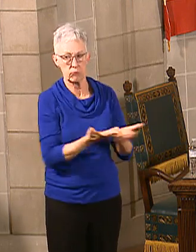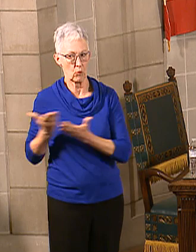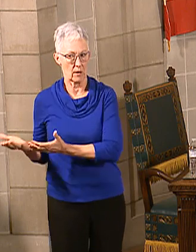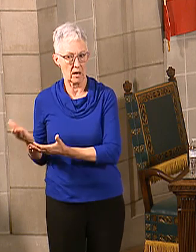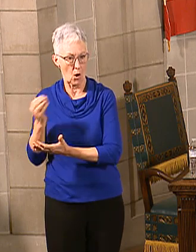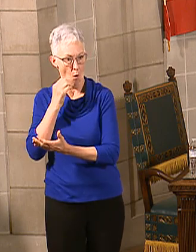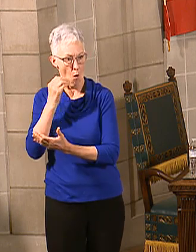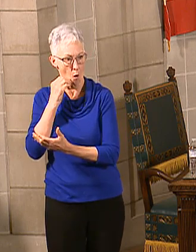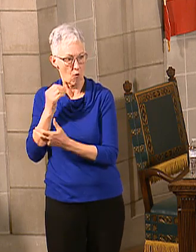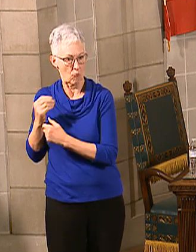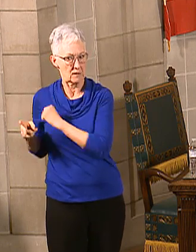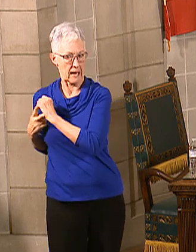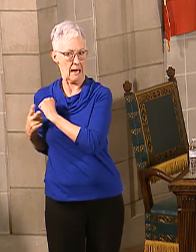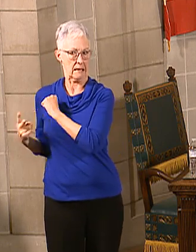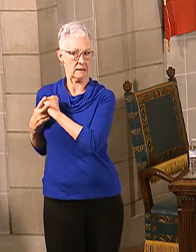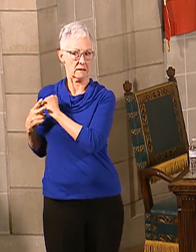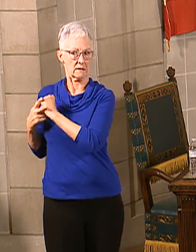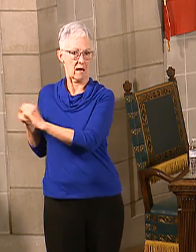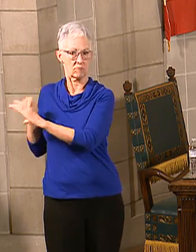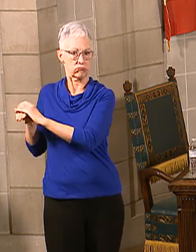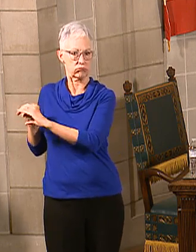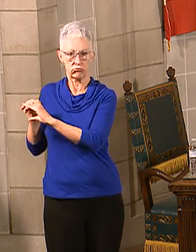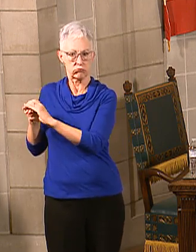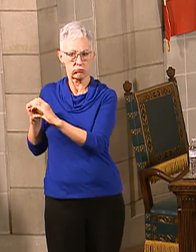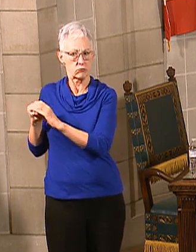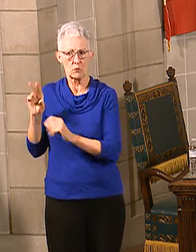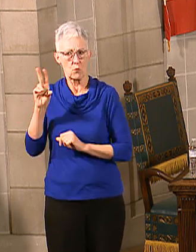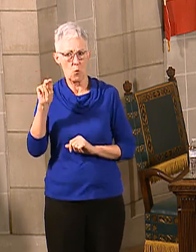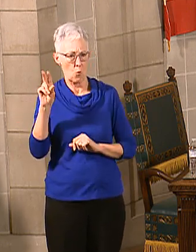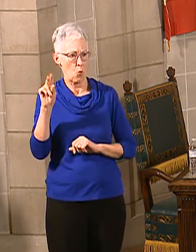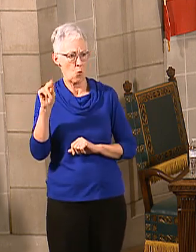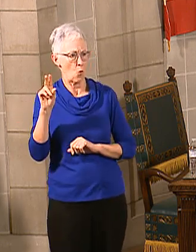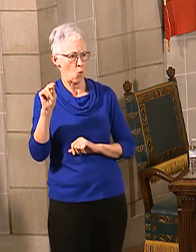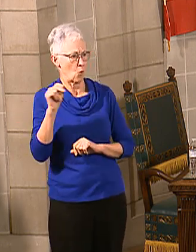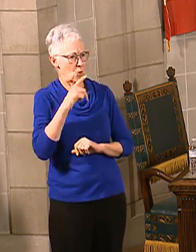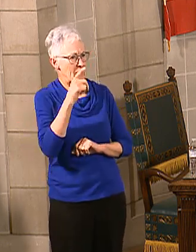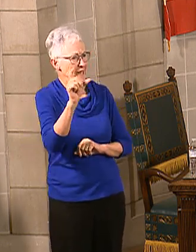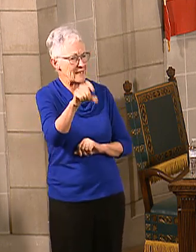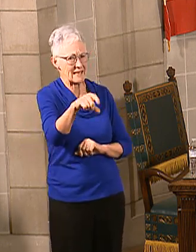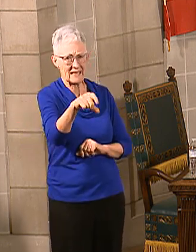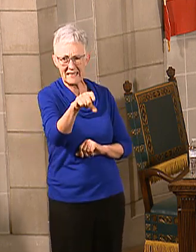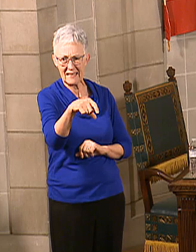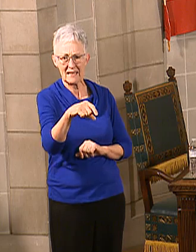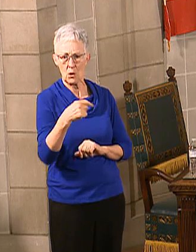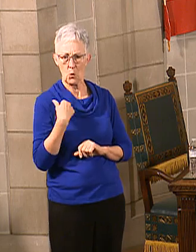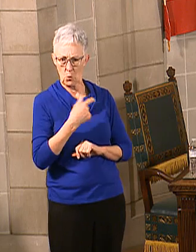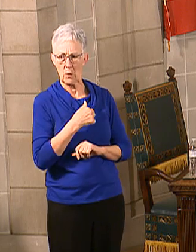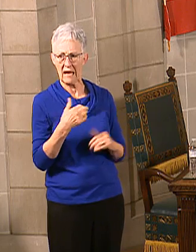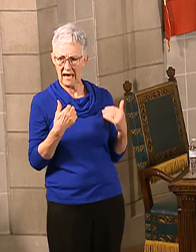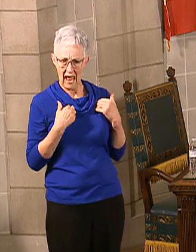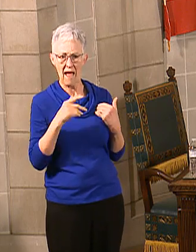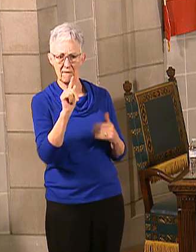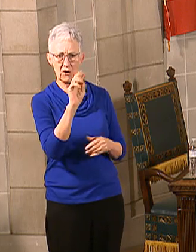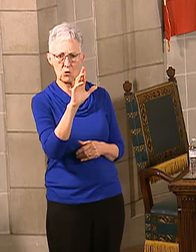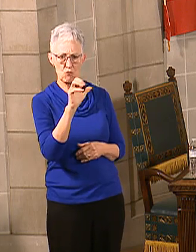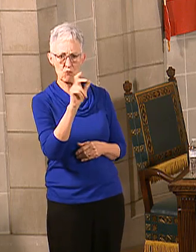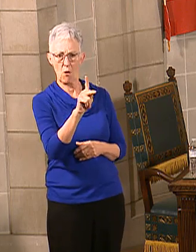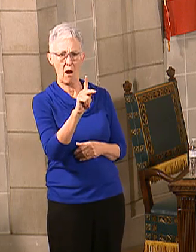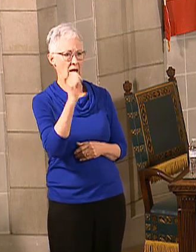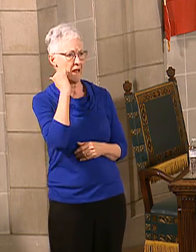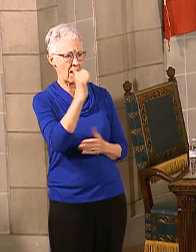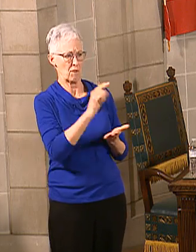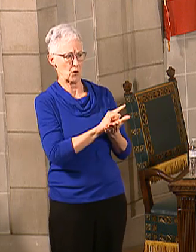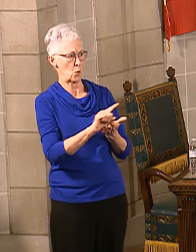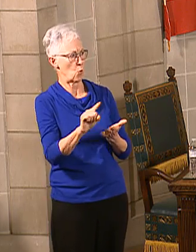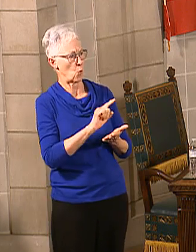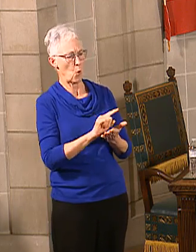who get normally, on average, 1 truck per week will continue to get a minimum of 1 truck per week.